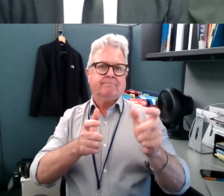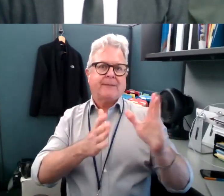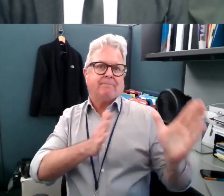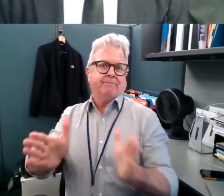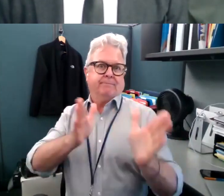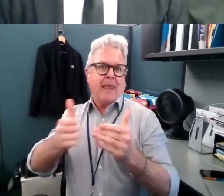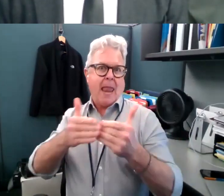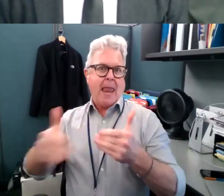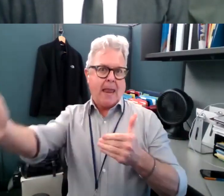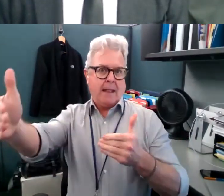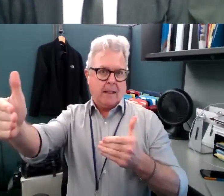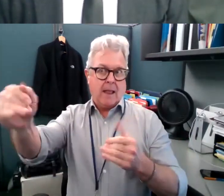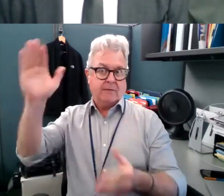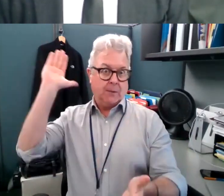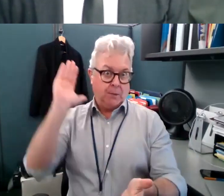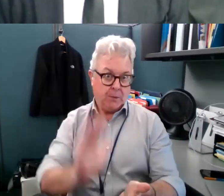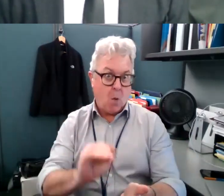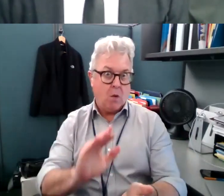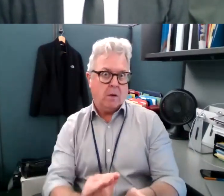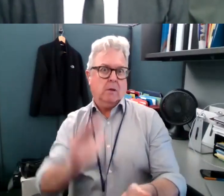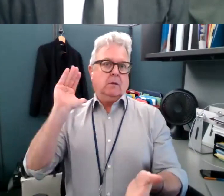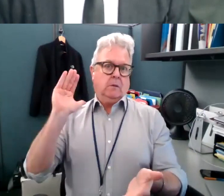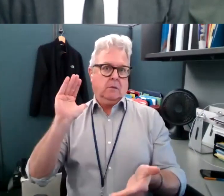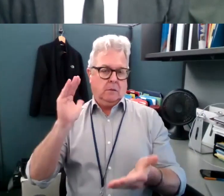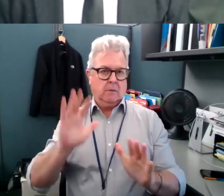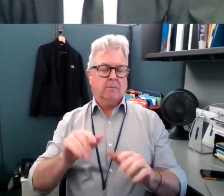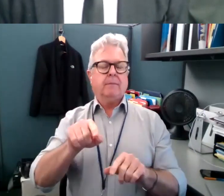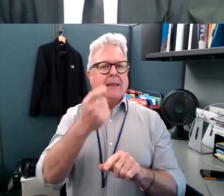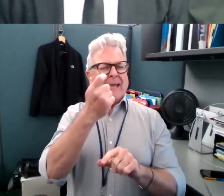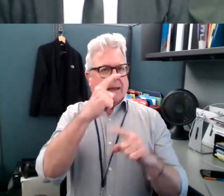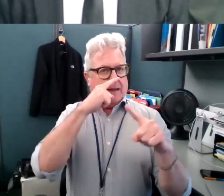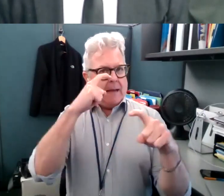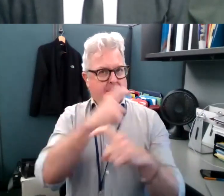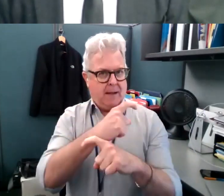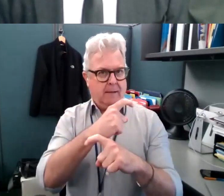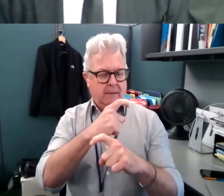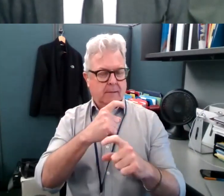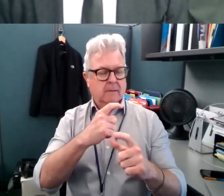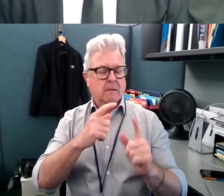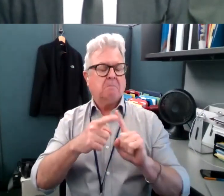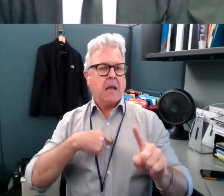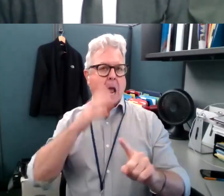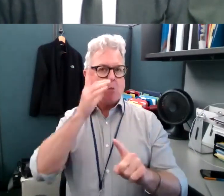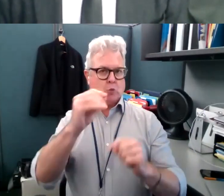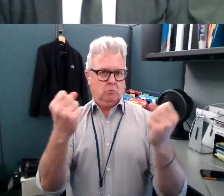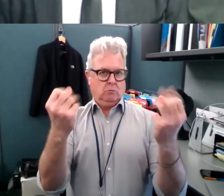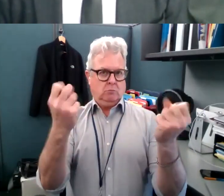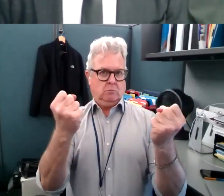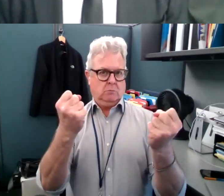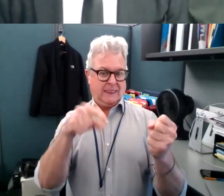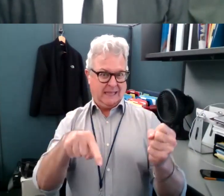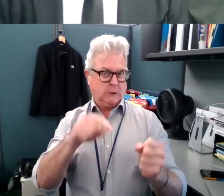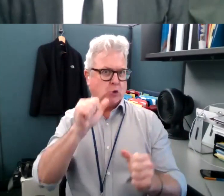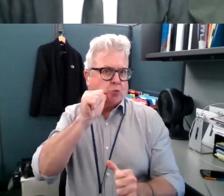hospital time to prepare in advance if it's going to increase or decrease with numbers. It is a